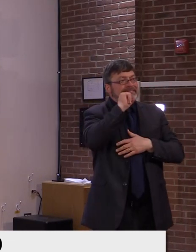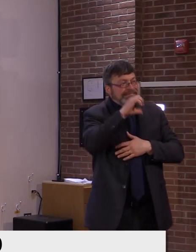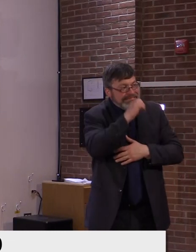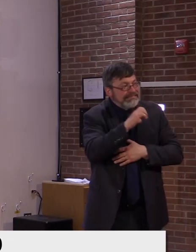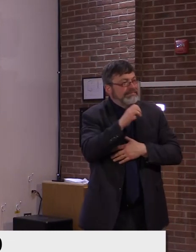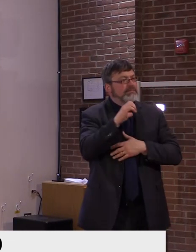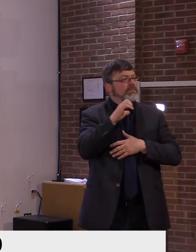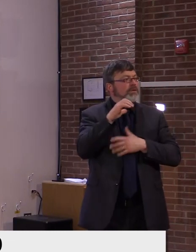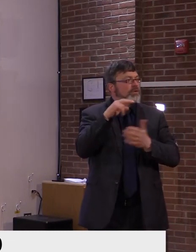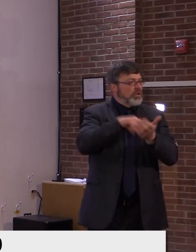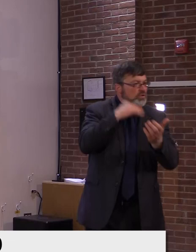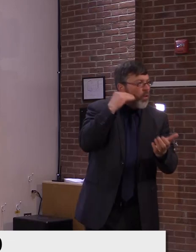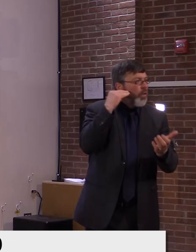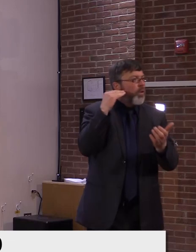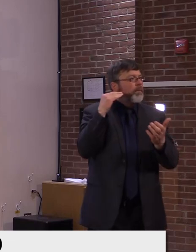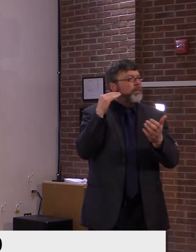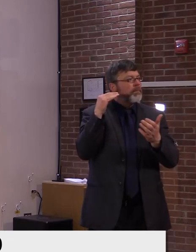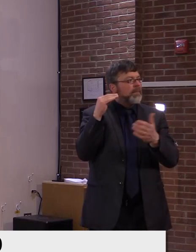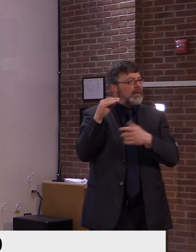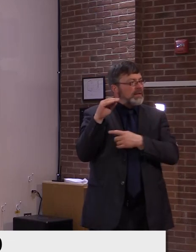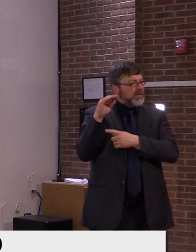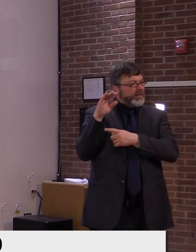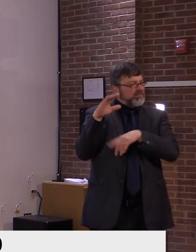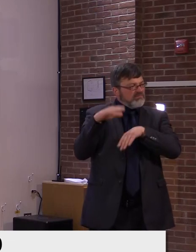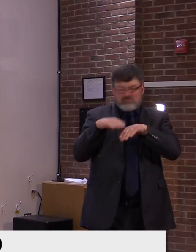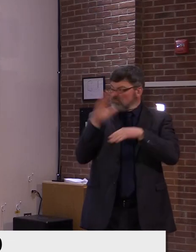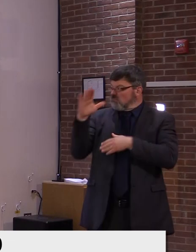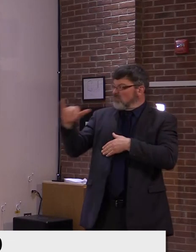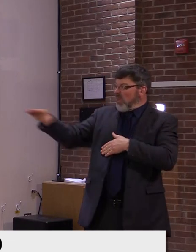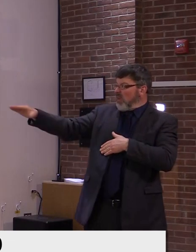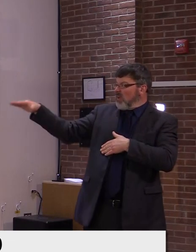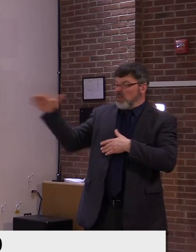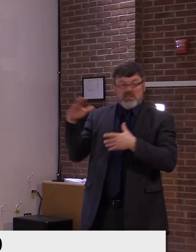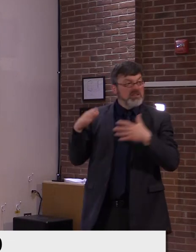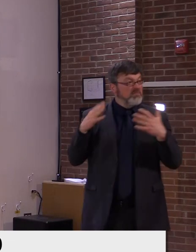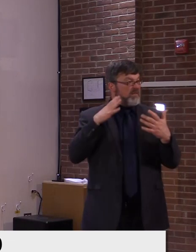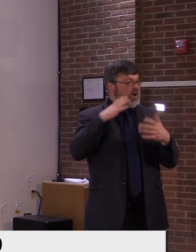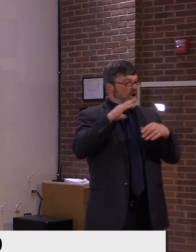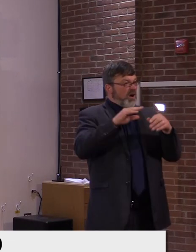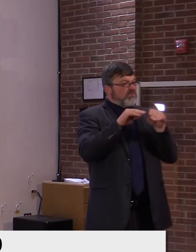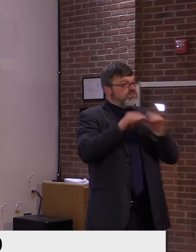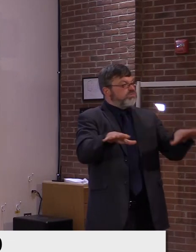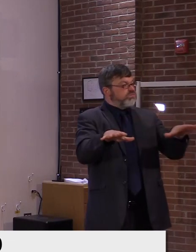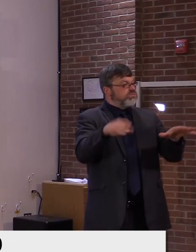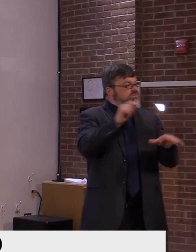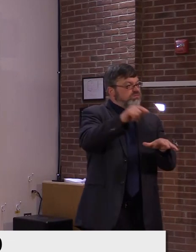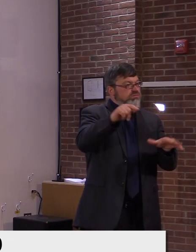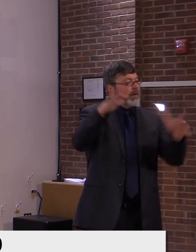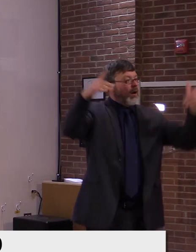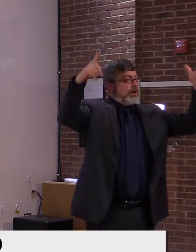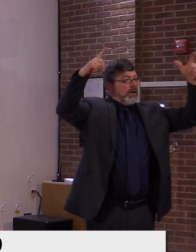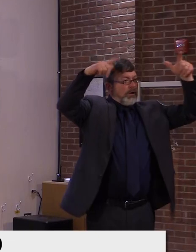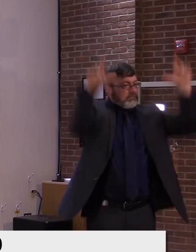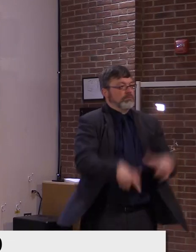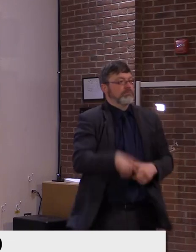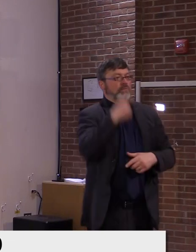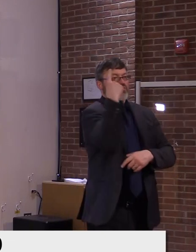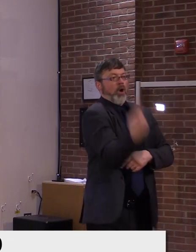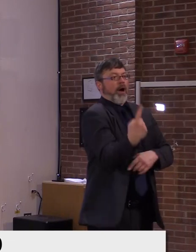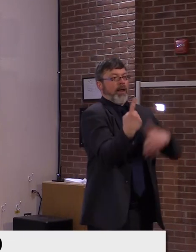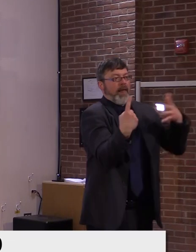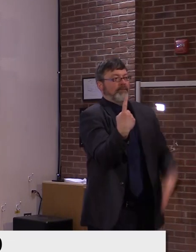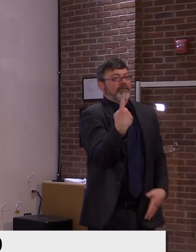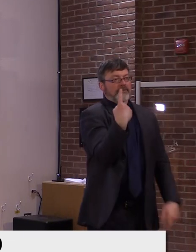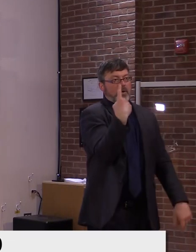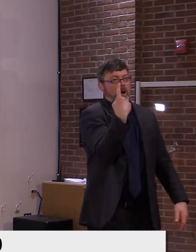long-term care outbreak that is active. This is down from the four active outbreaks we reported last week. And also the fact